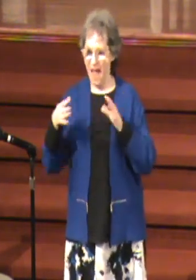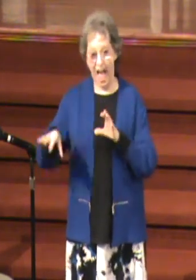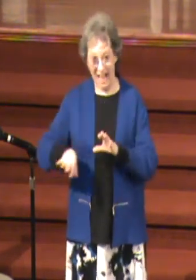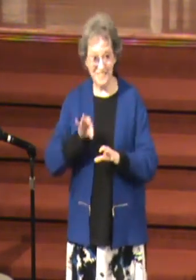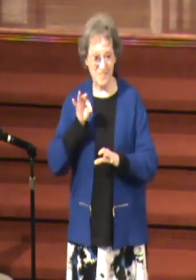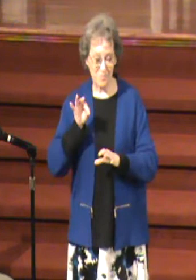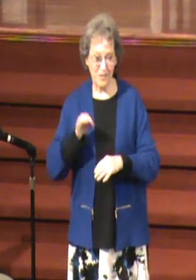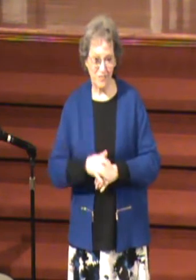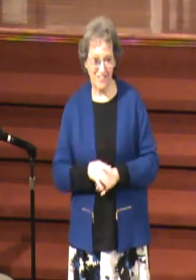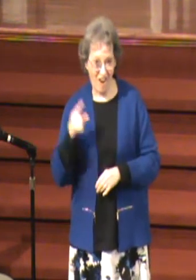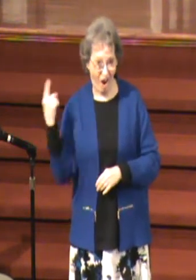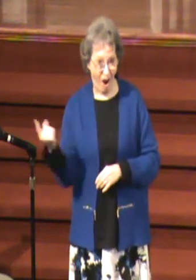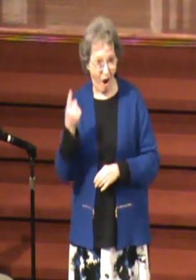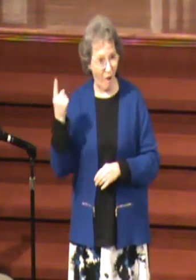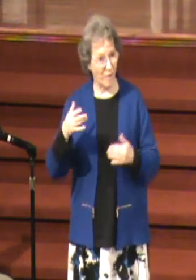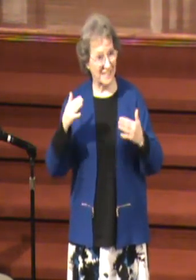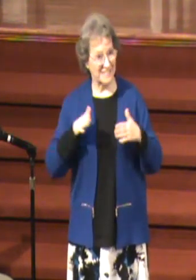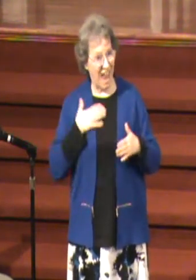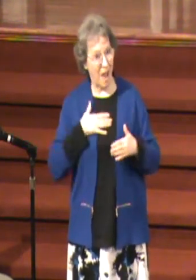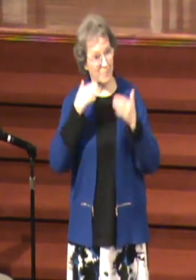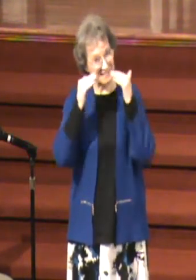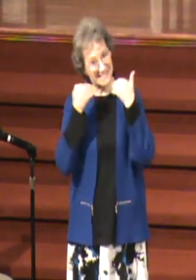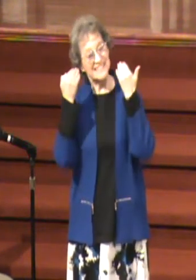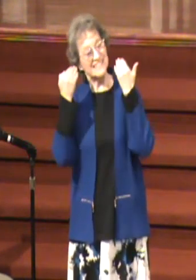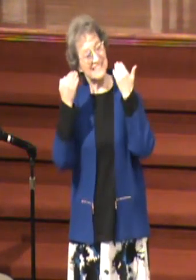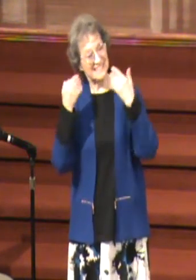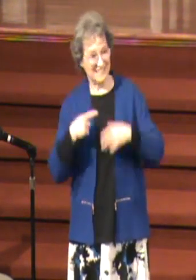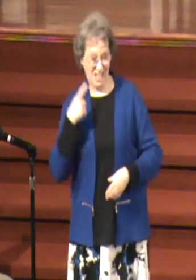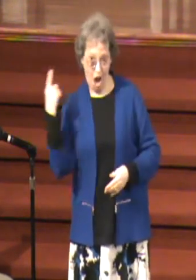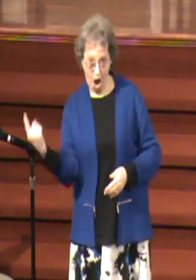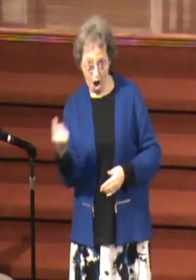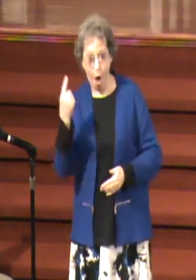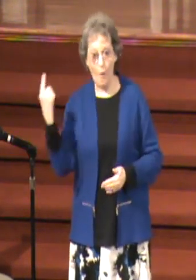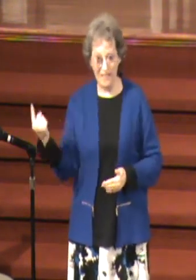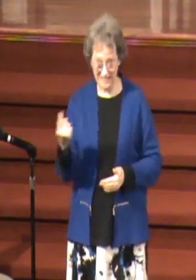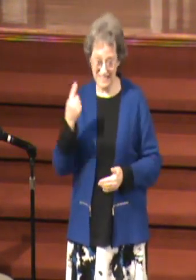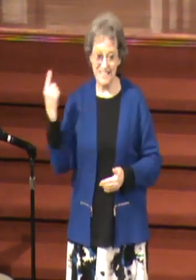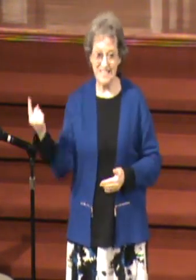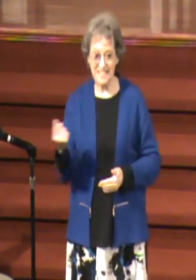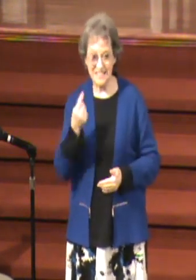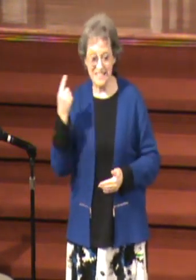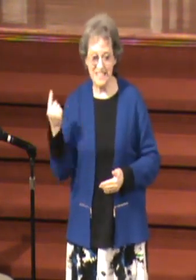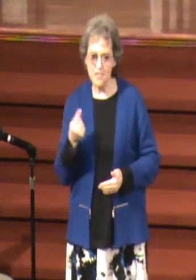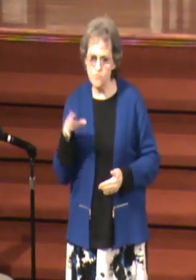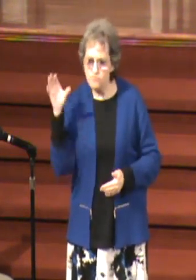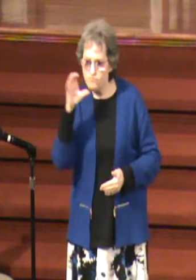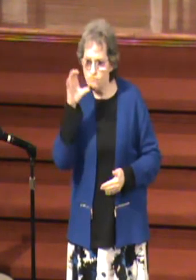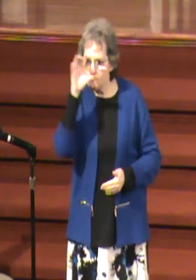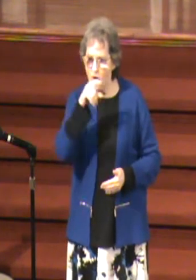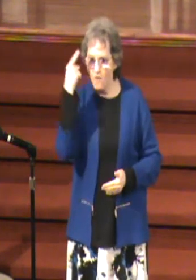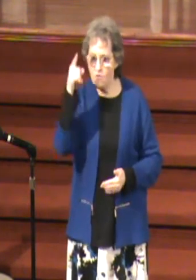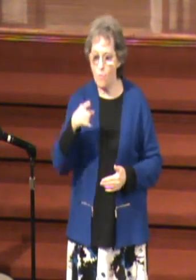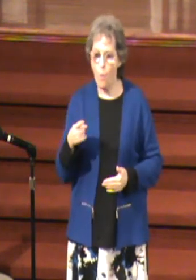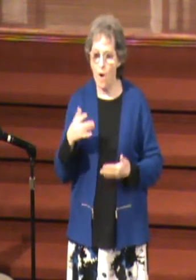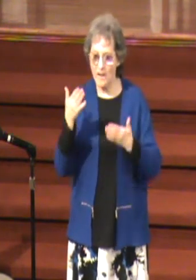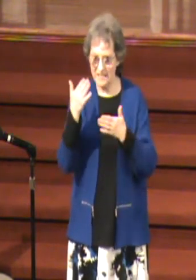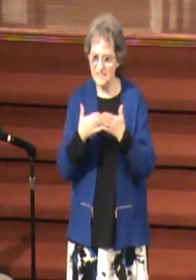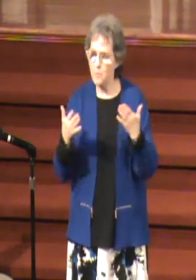She always had a happy smile. She was always looking for something to enjoy doing,